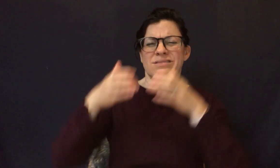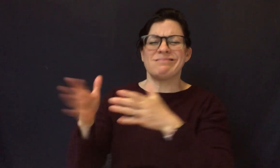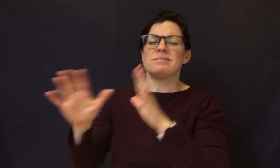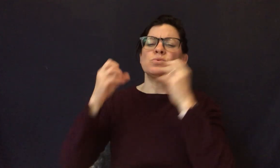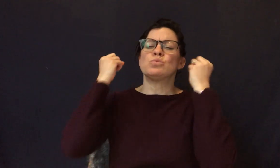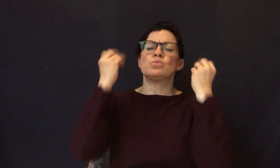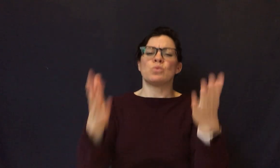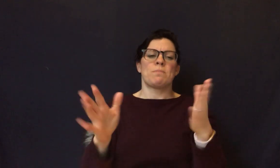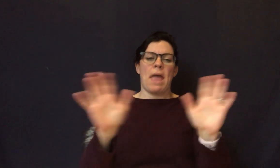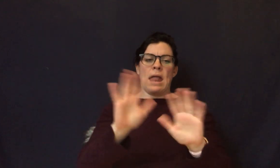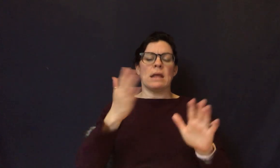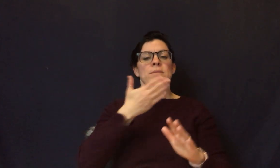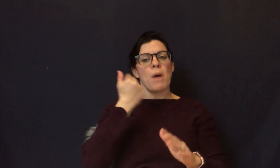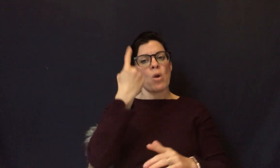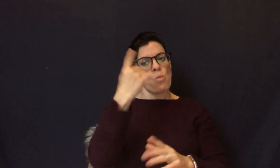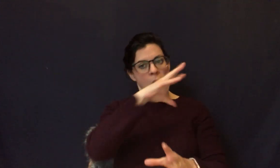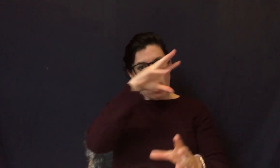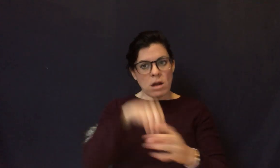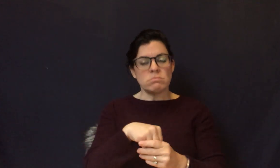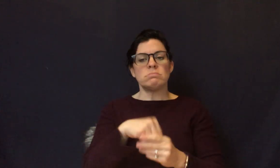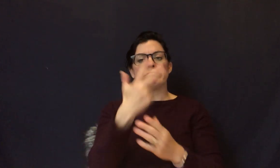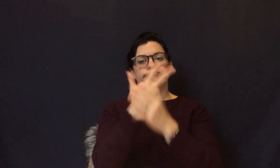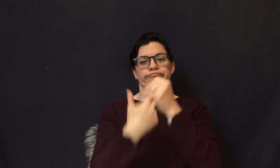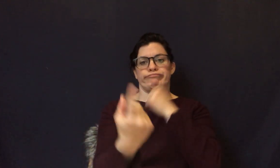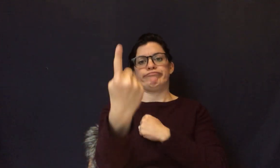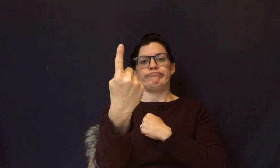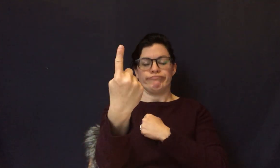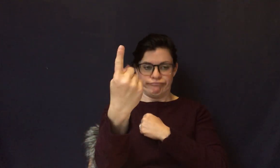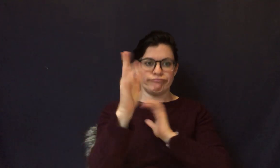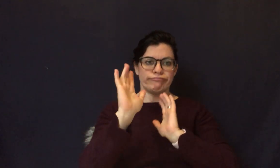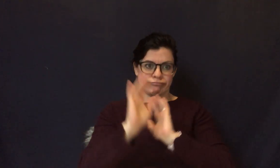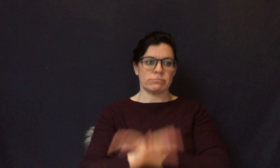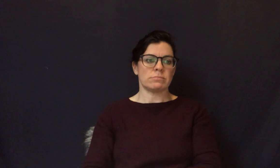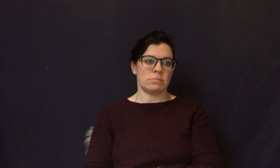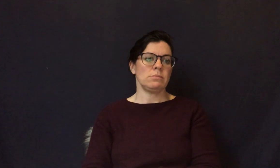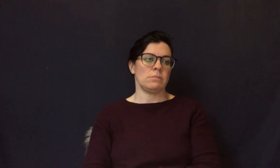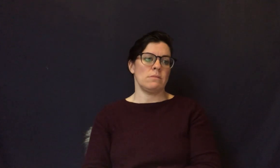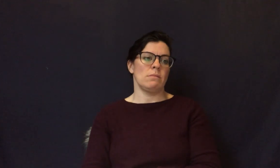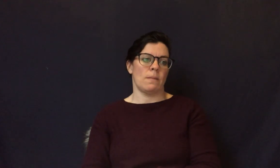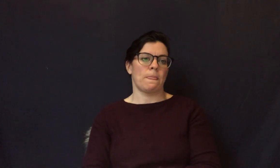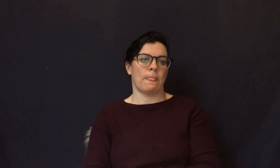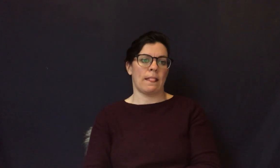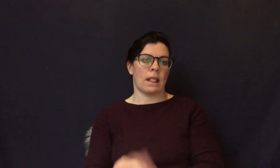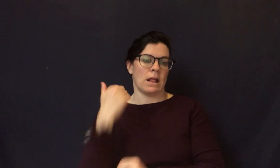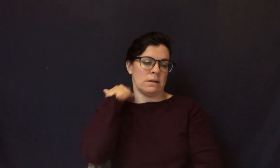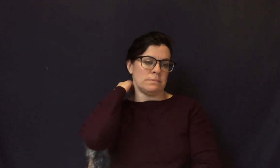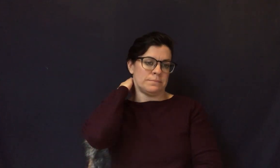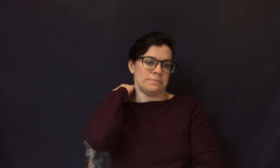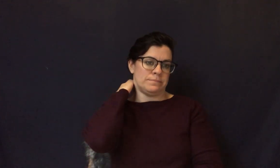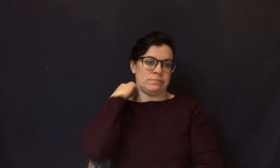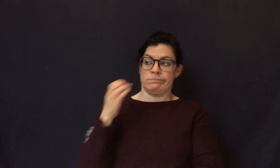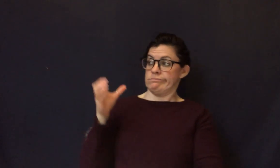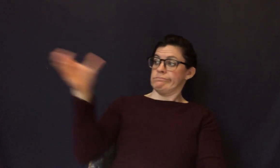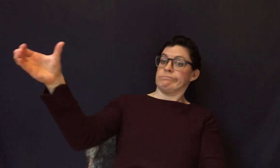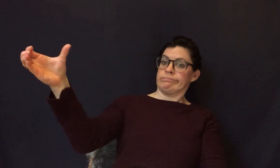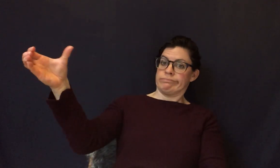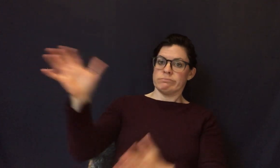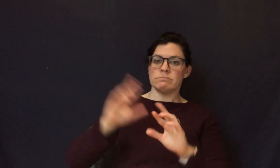normal practices, normal places. All right, is that understood? Right. So Malachi,